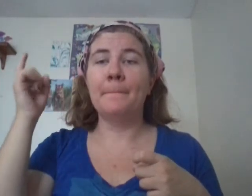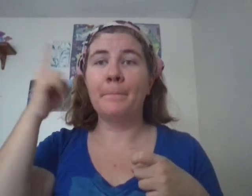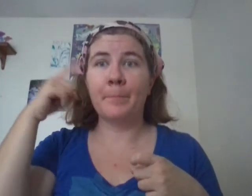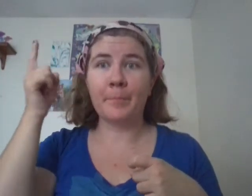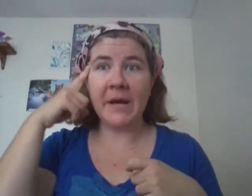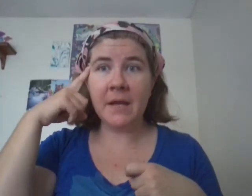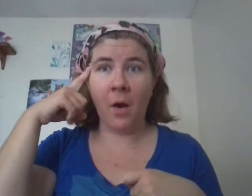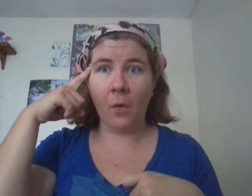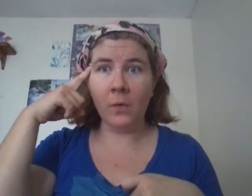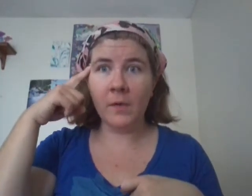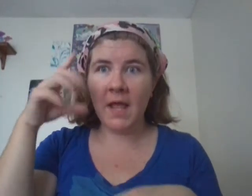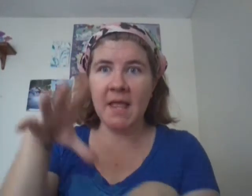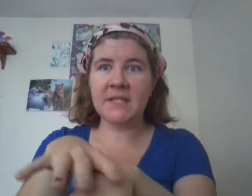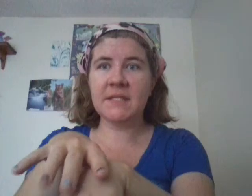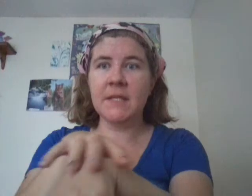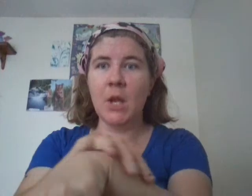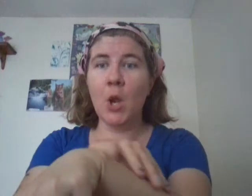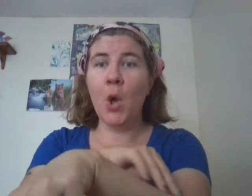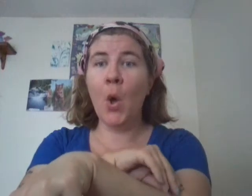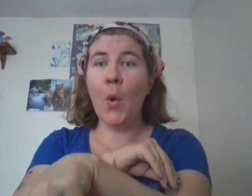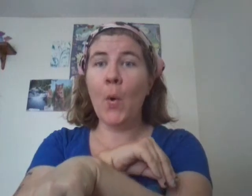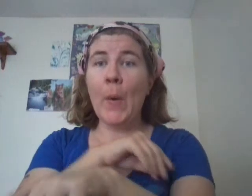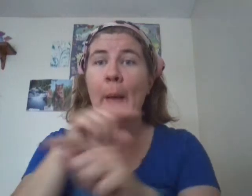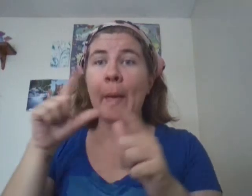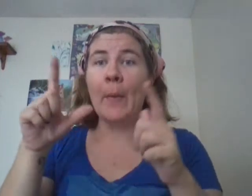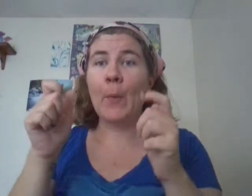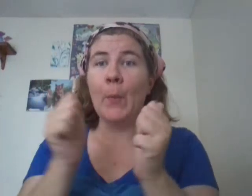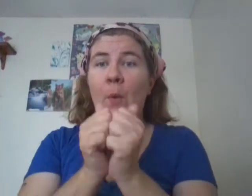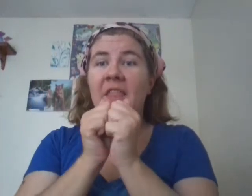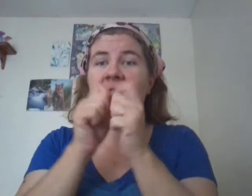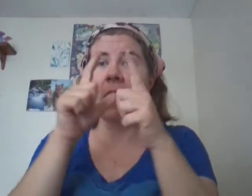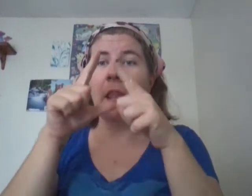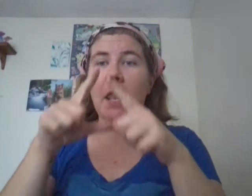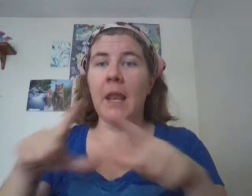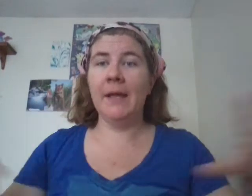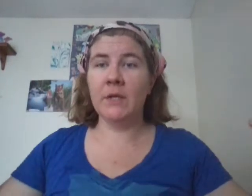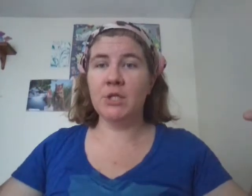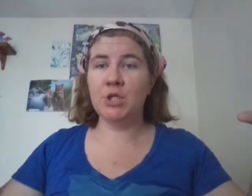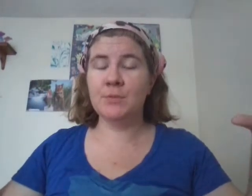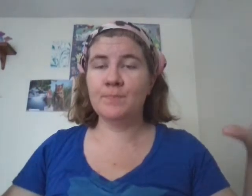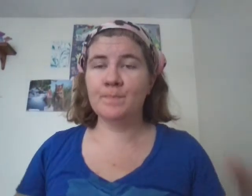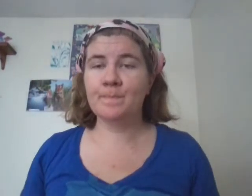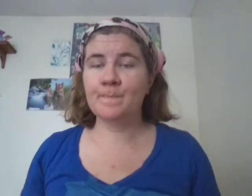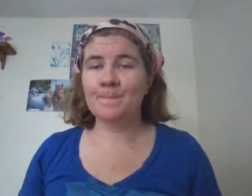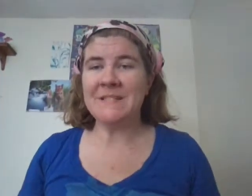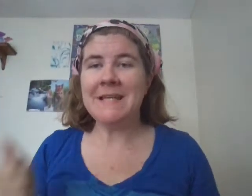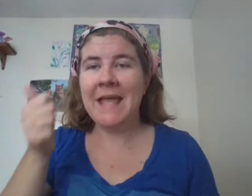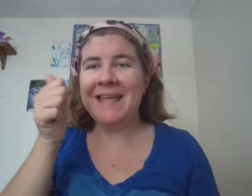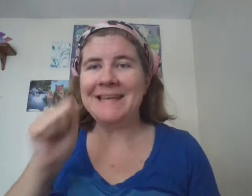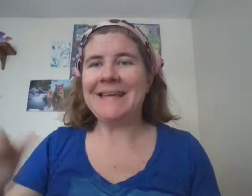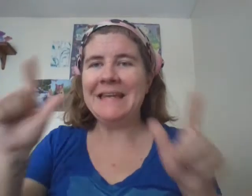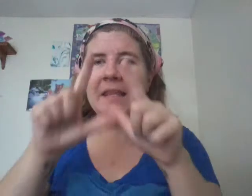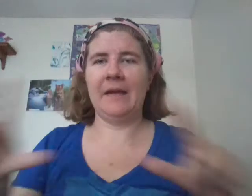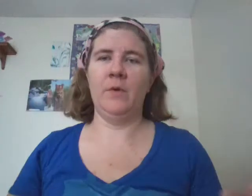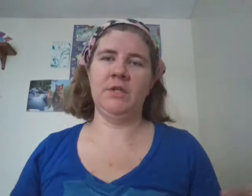brain hole is slow with language. Any language.